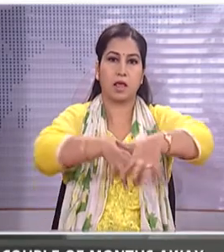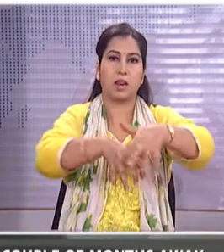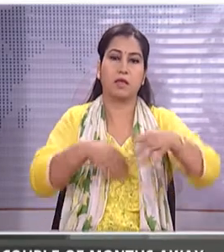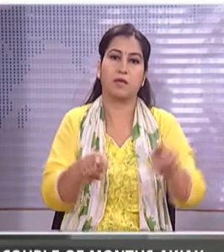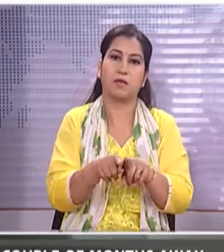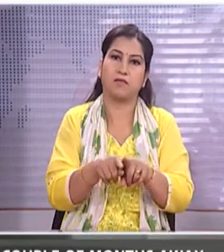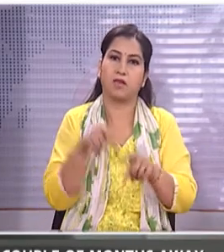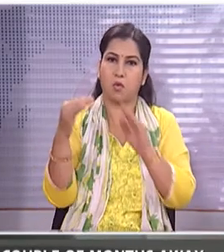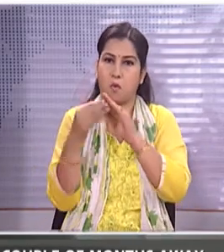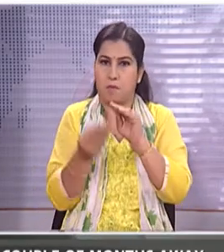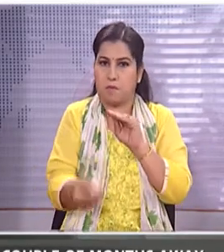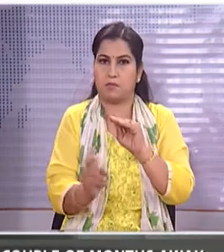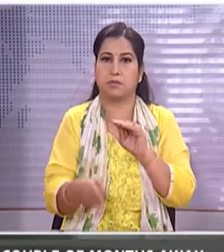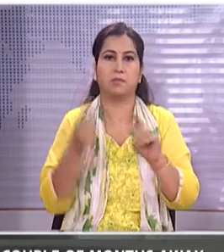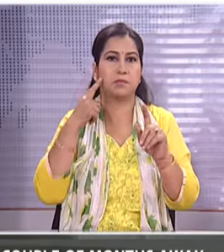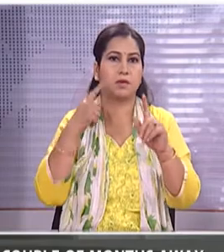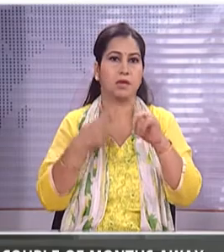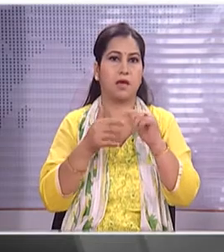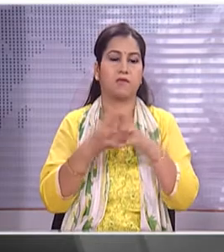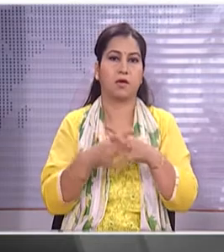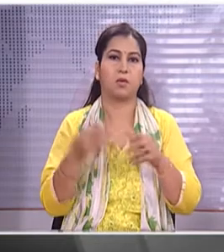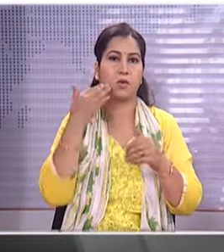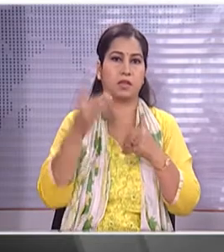of Mulayam's hometown Itawa on Thursday.